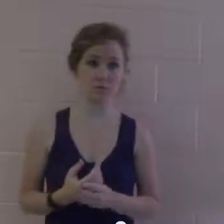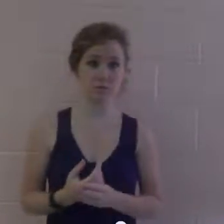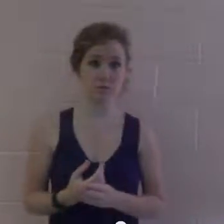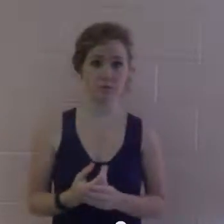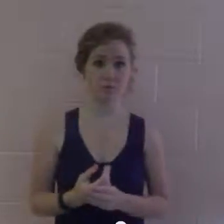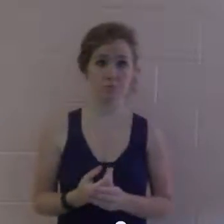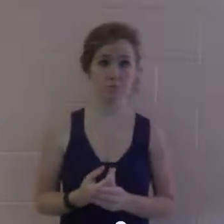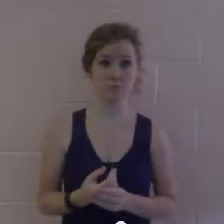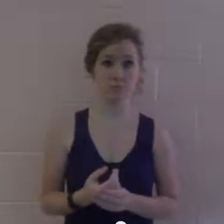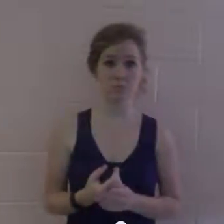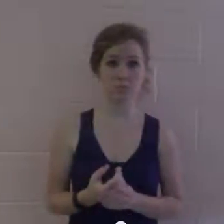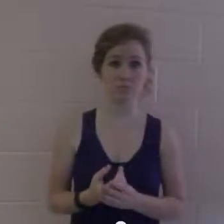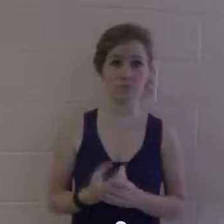To survive against their enemies.